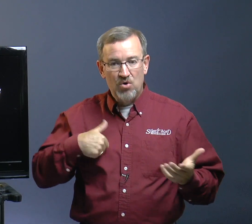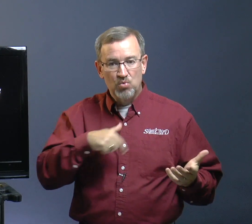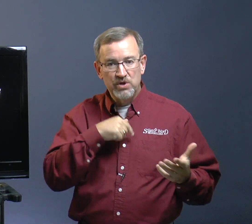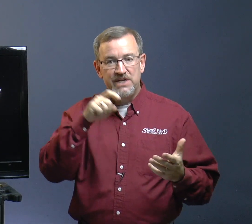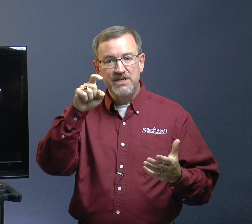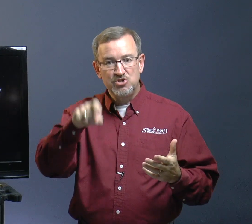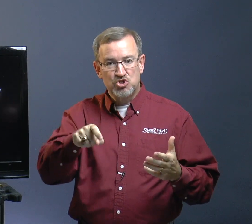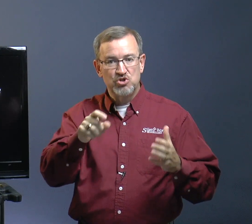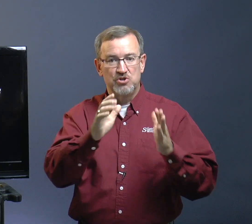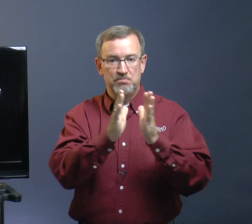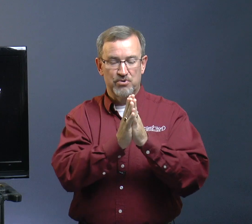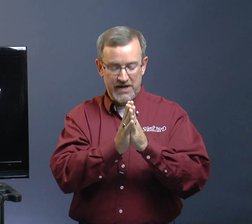we should pray.